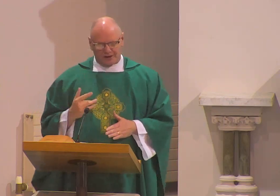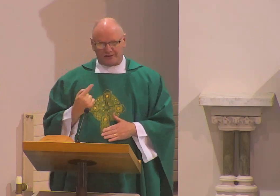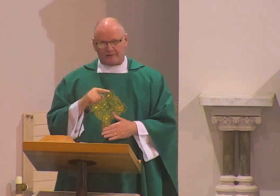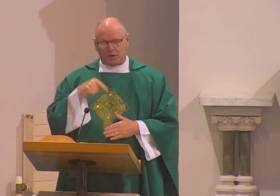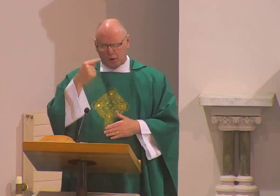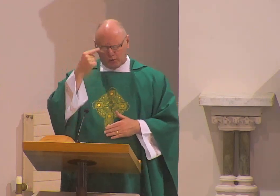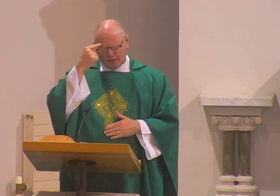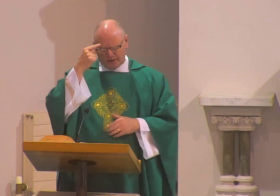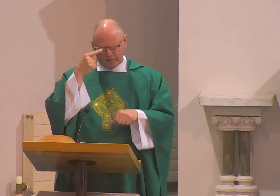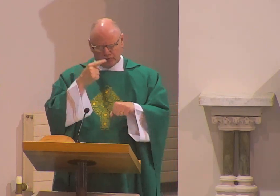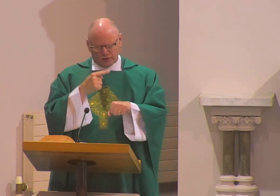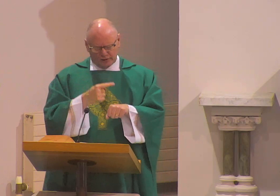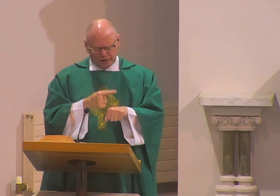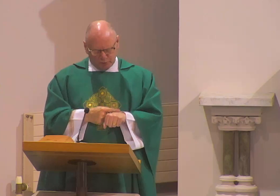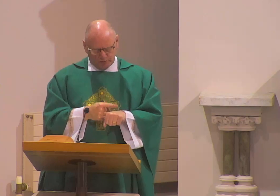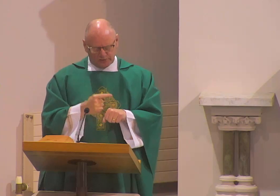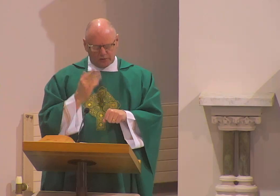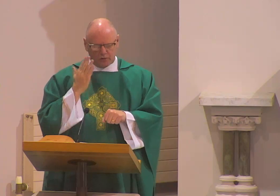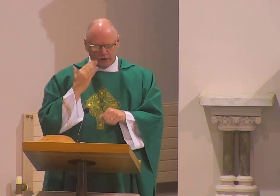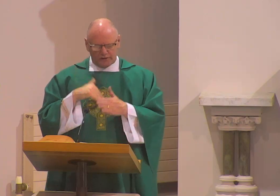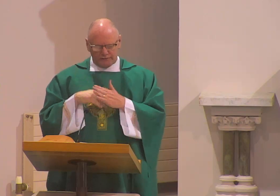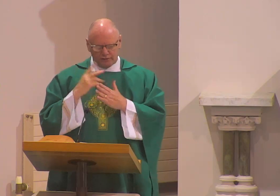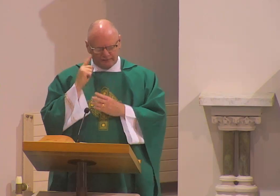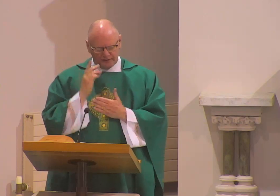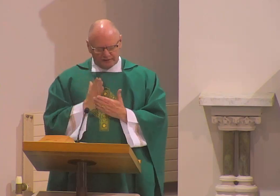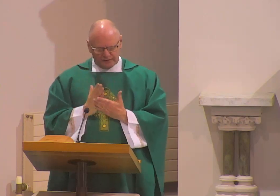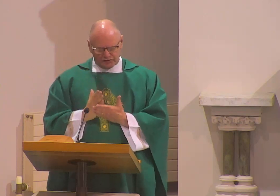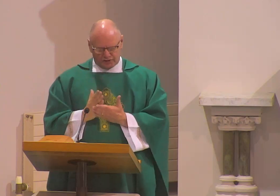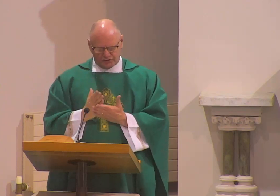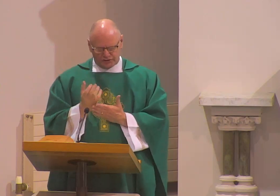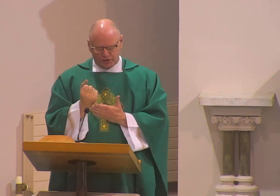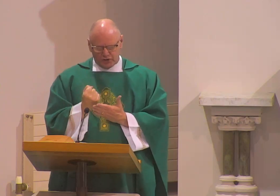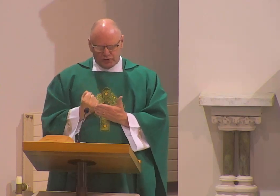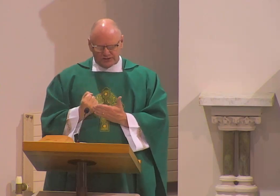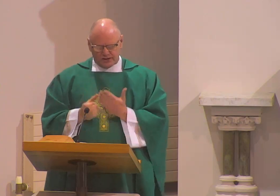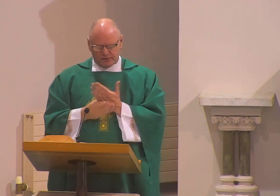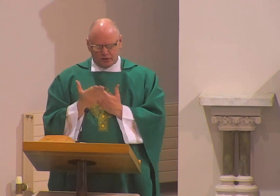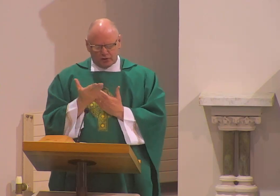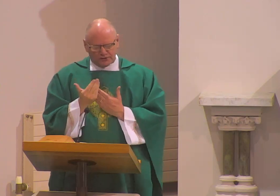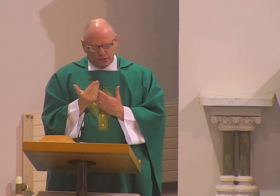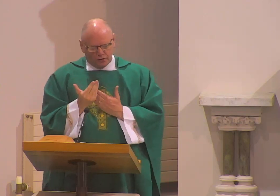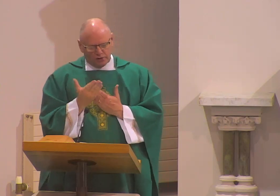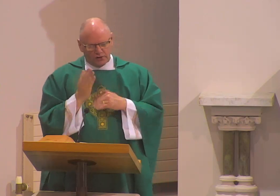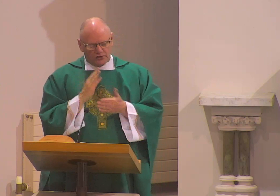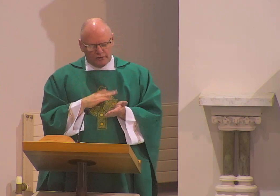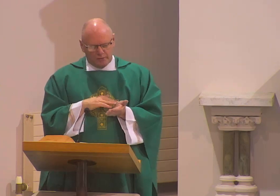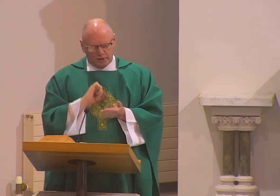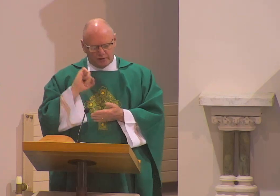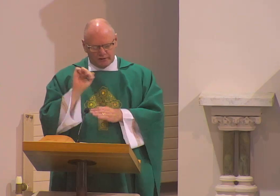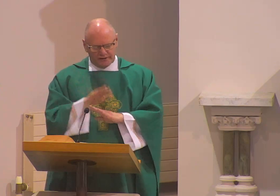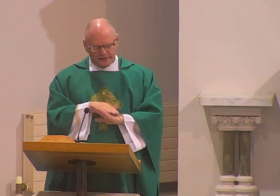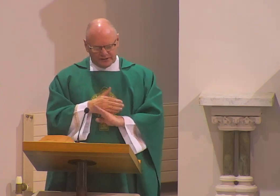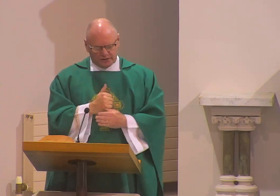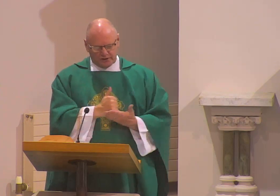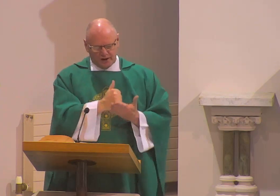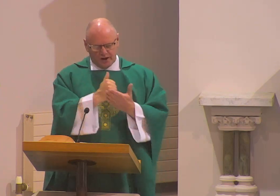your life. We think of you at that moment when, full of faith and trust, you accepted God's call to be the mother of